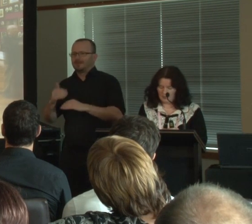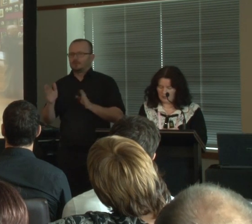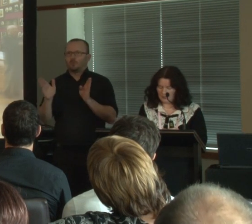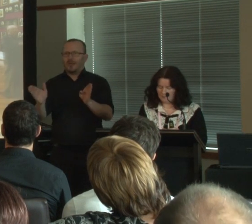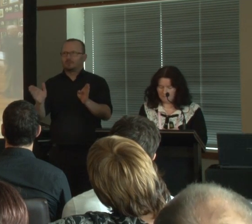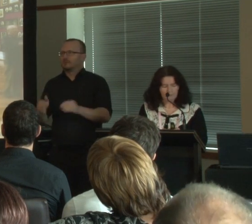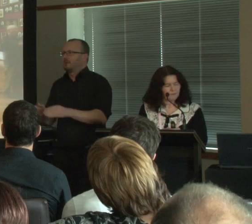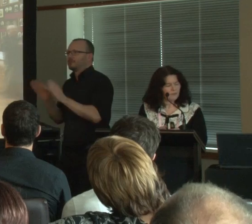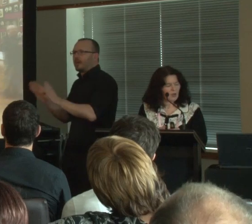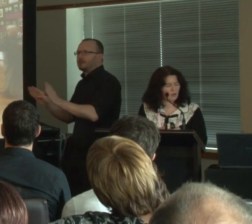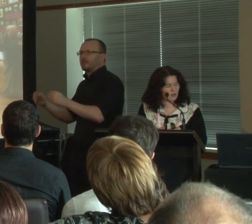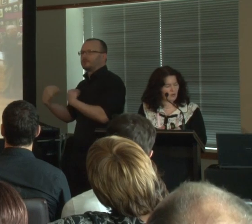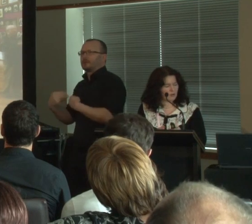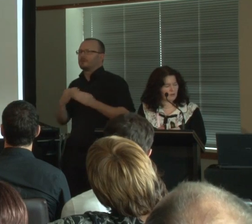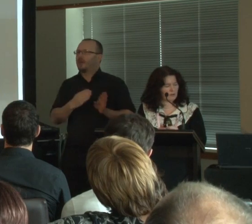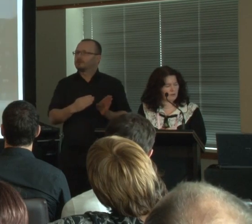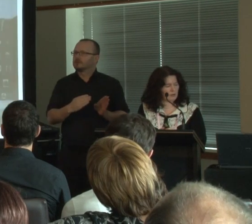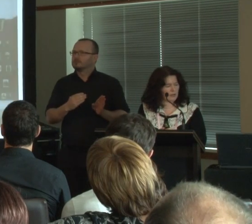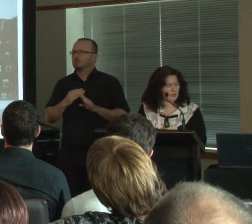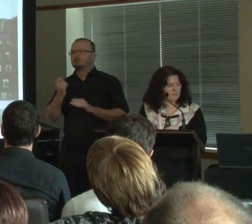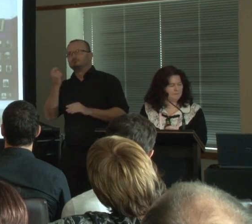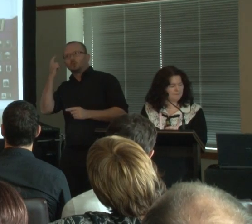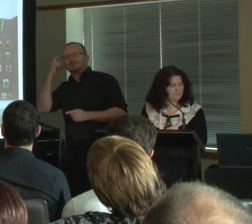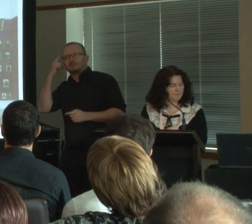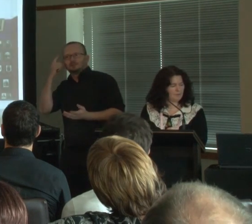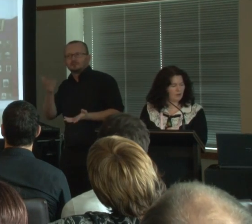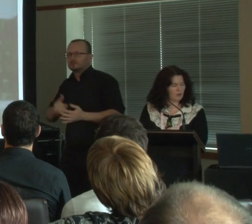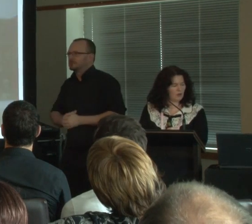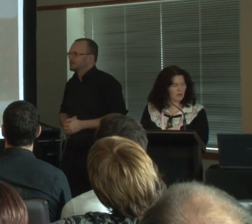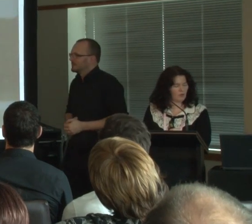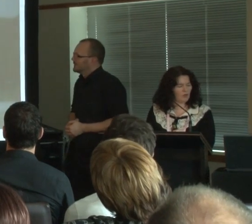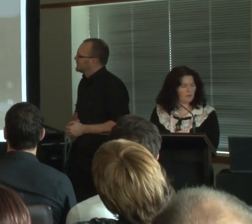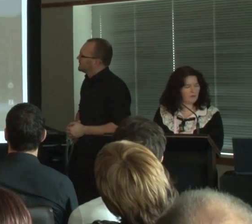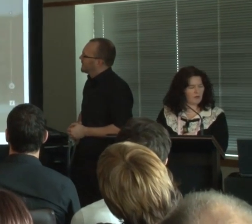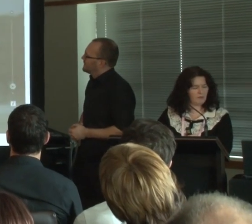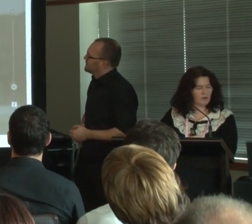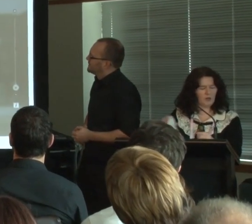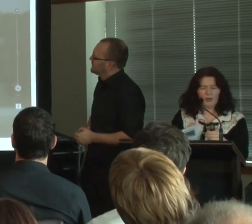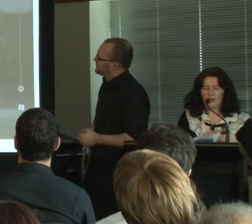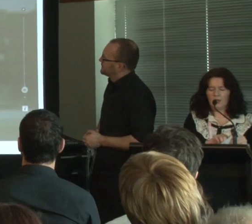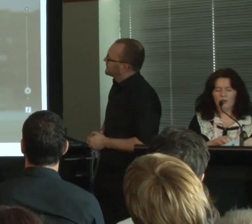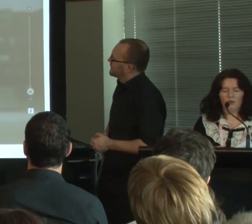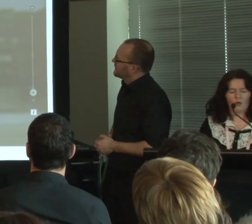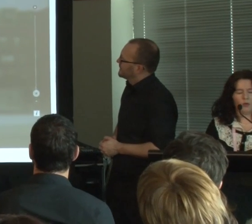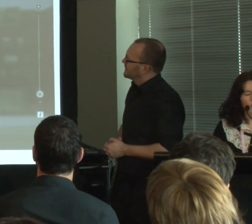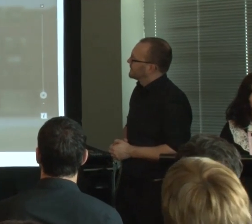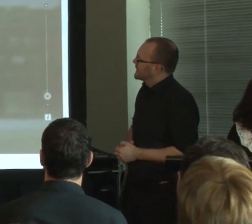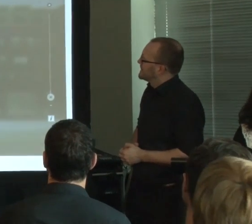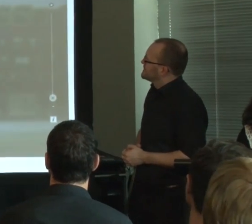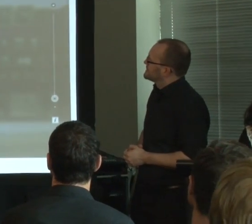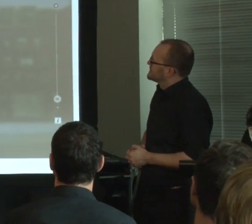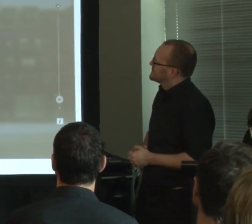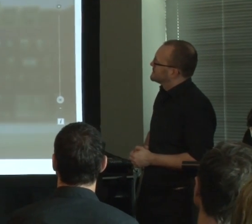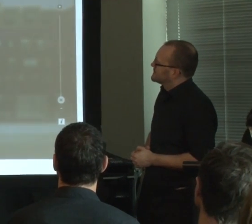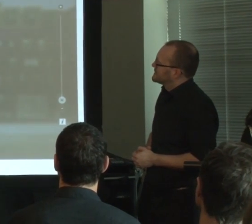well. I'll show you this here. So you're looking at the wall in front of you. Again, what's really